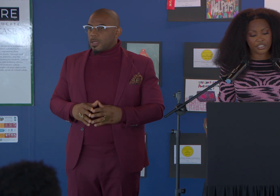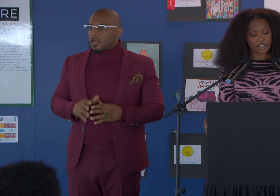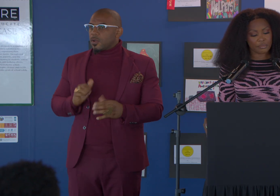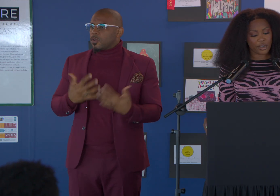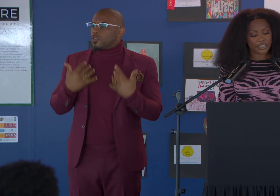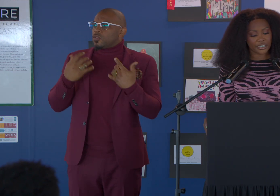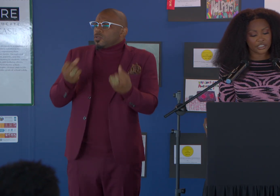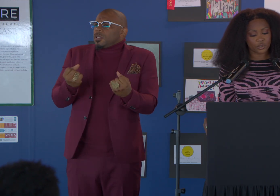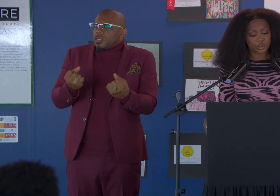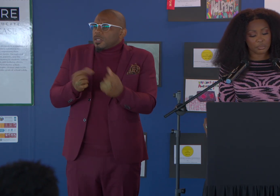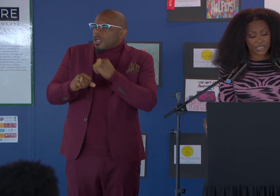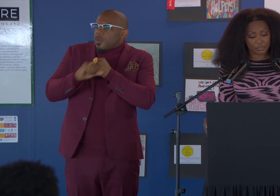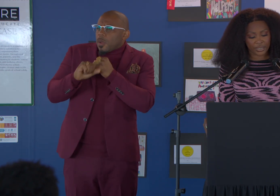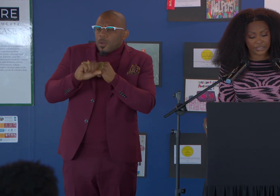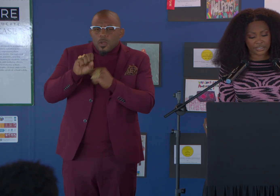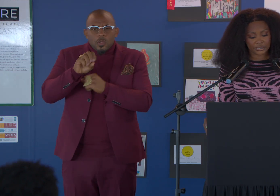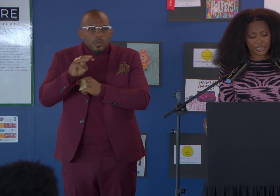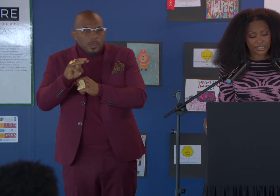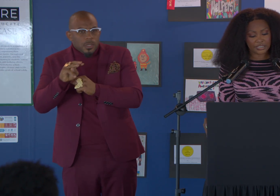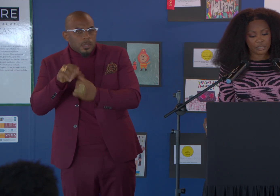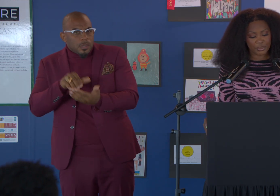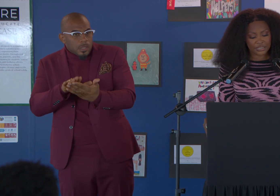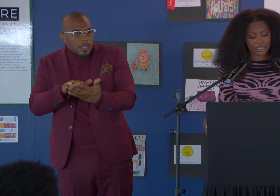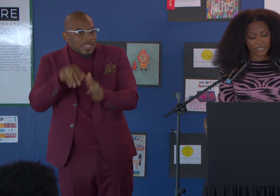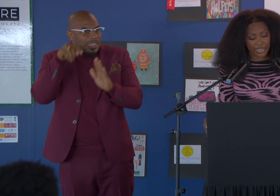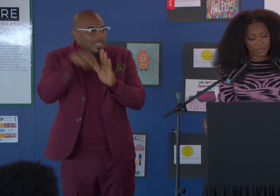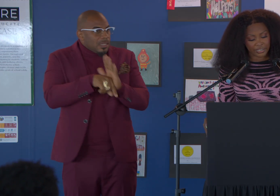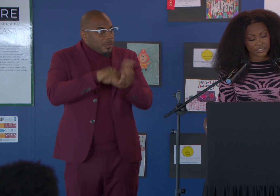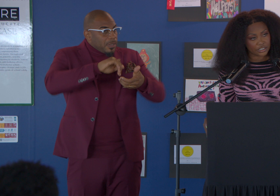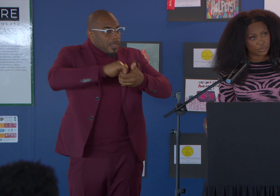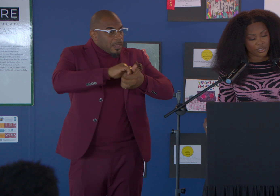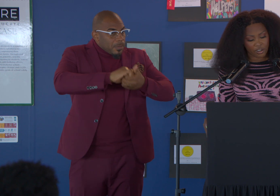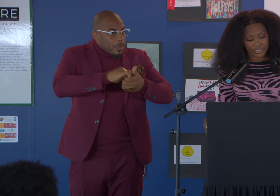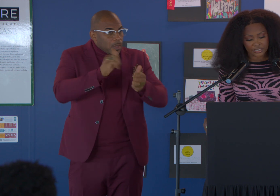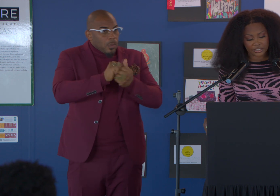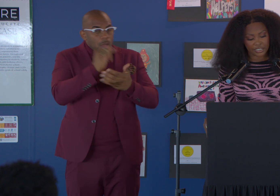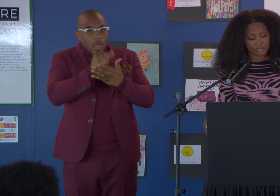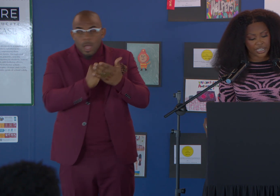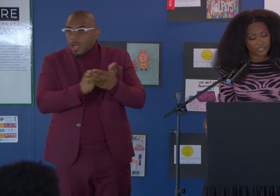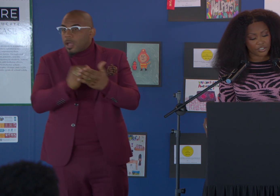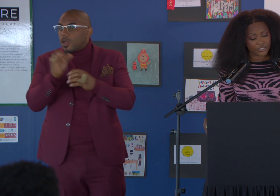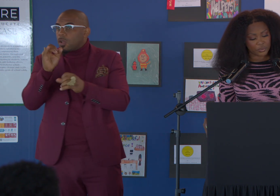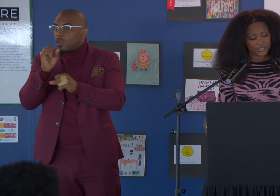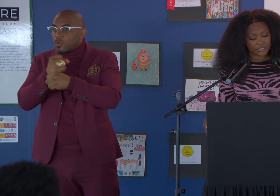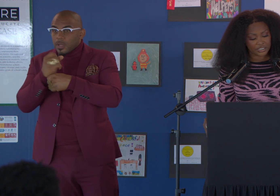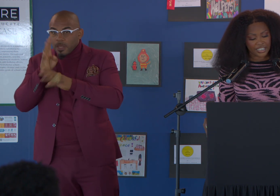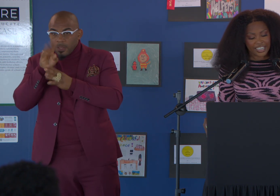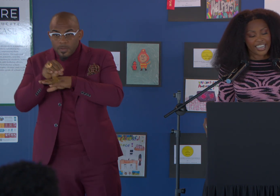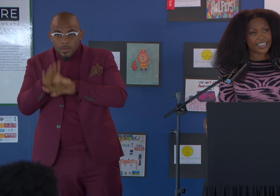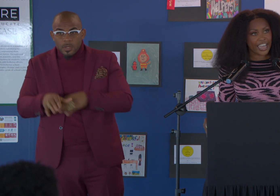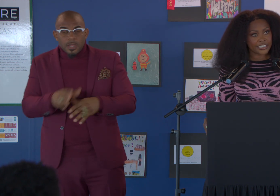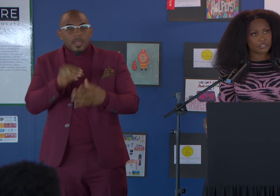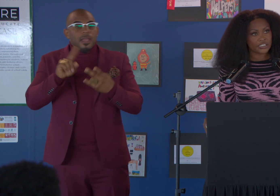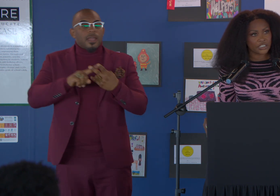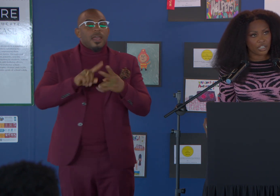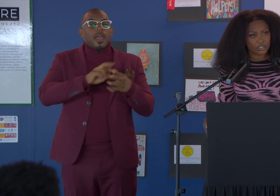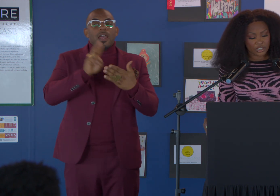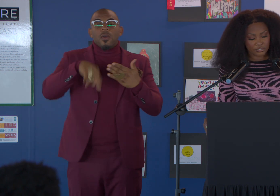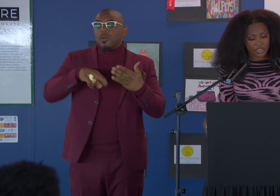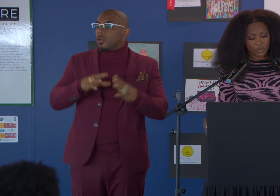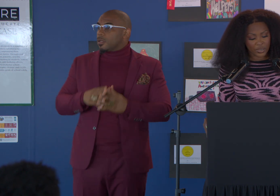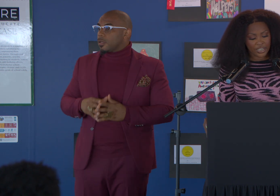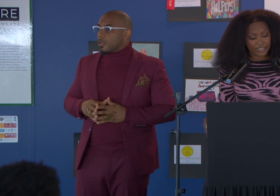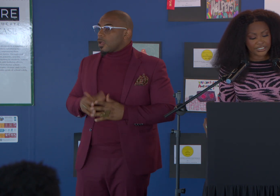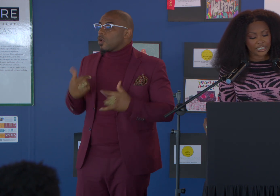have strengthened our marketing and social media presence, deepened collaborations with artists and creative influencers, and as a